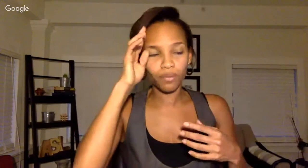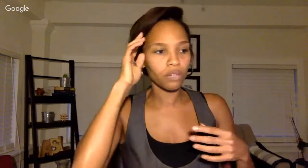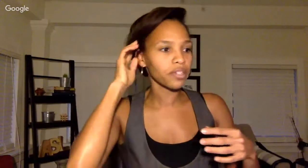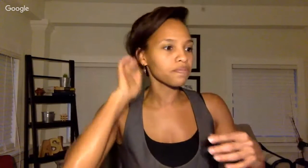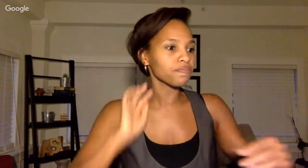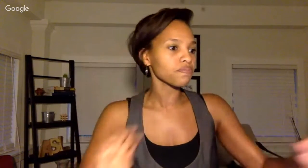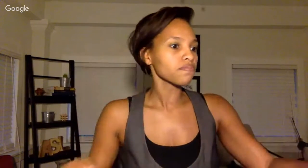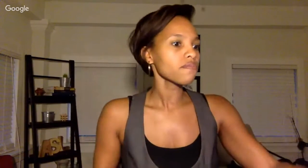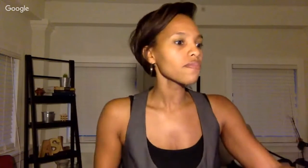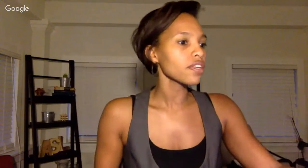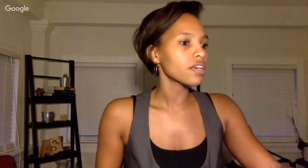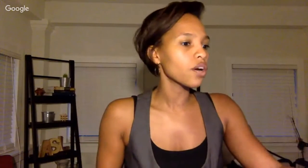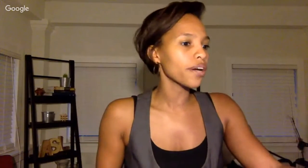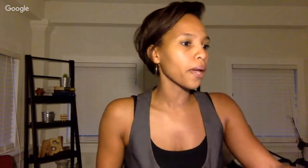appointment. Okay.